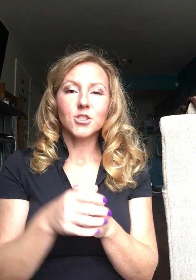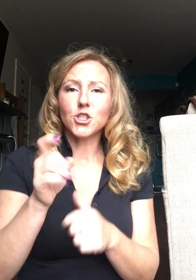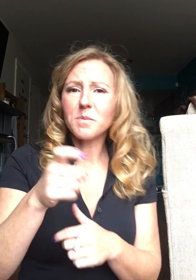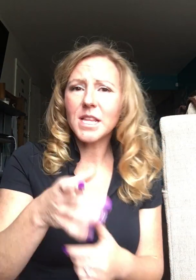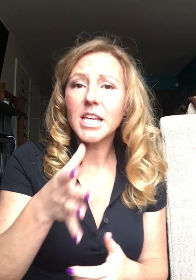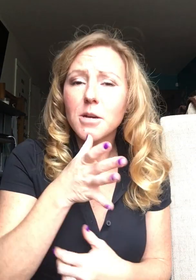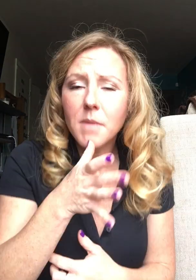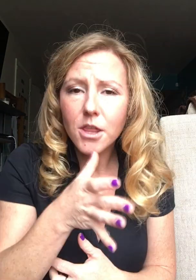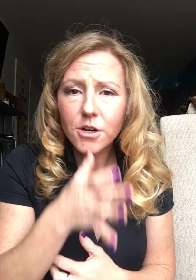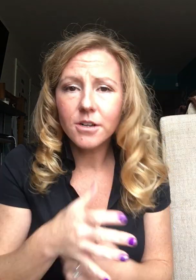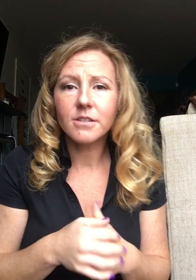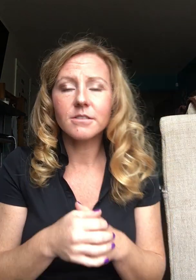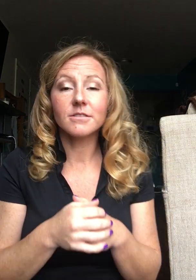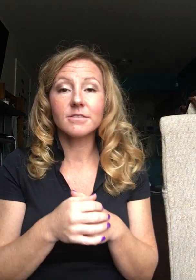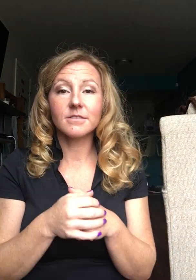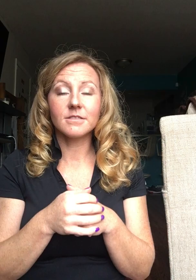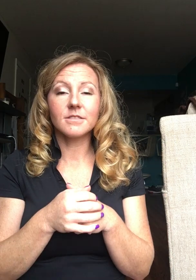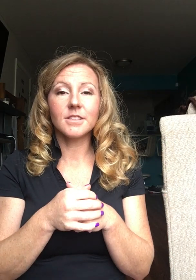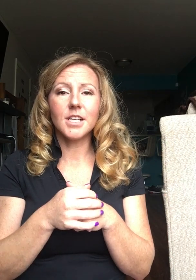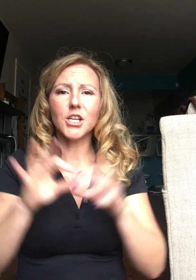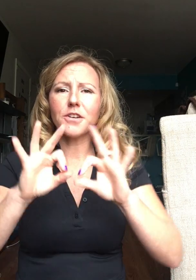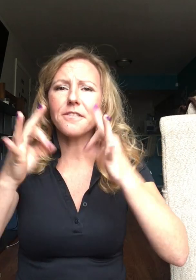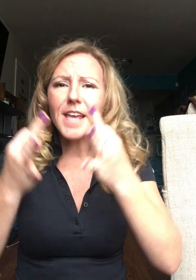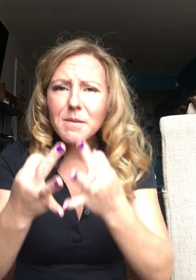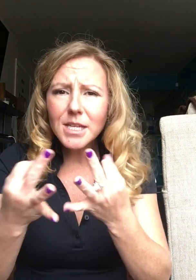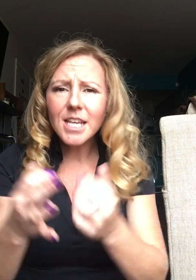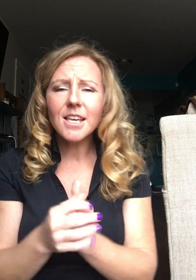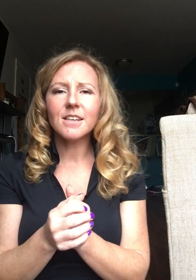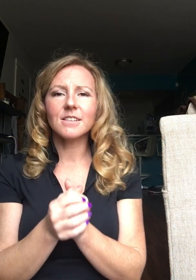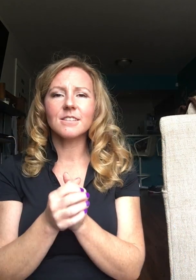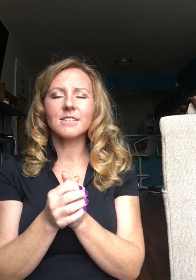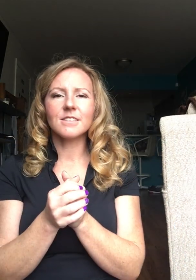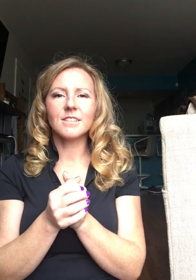should be like your mother, your family,